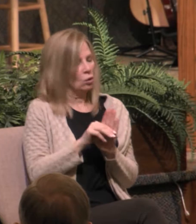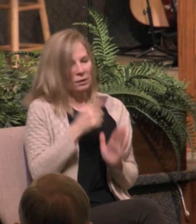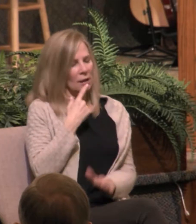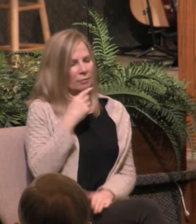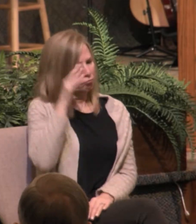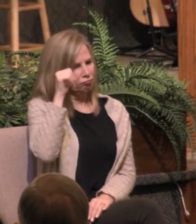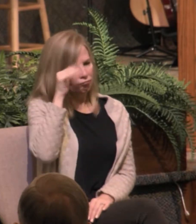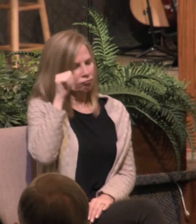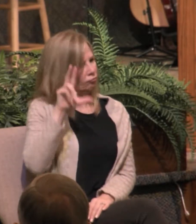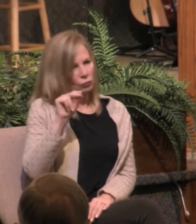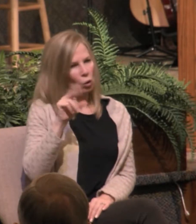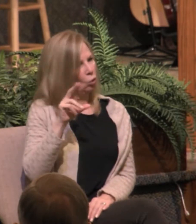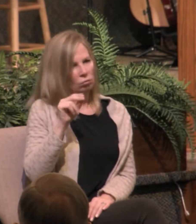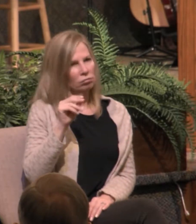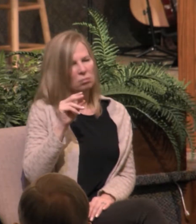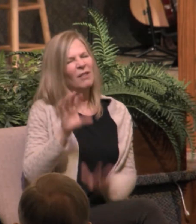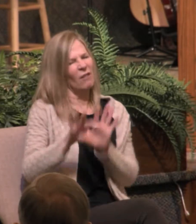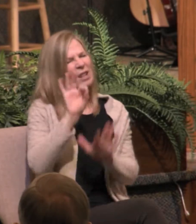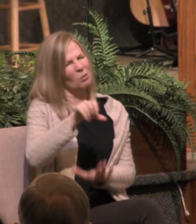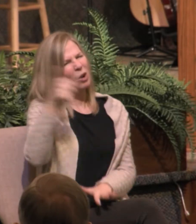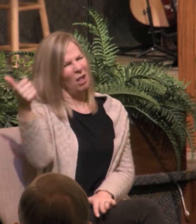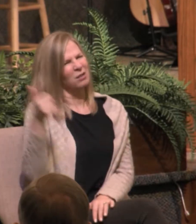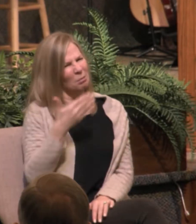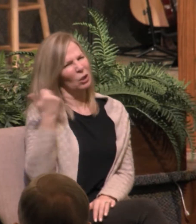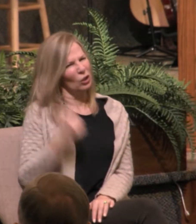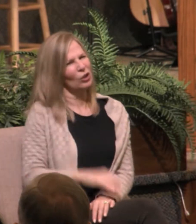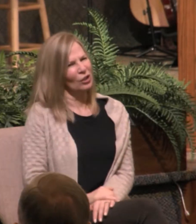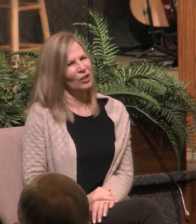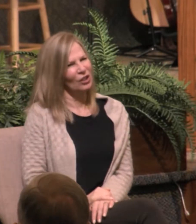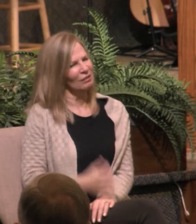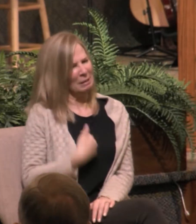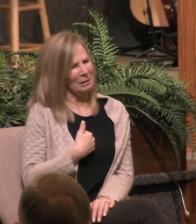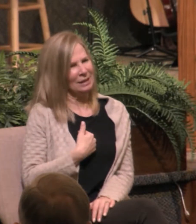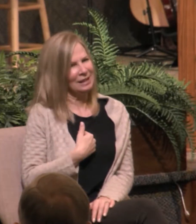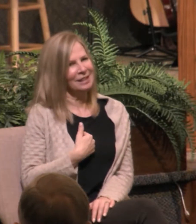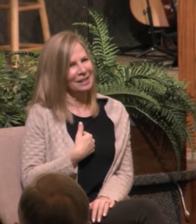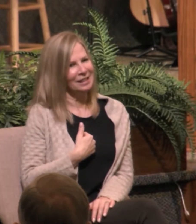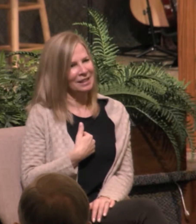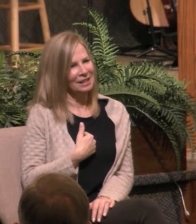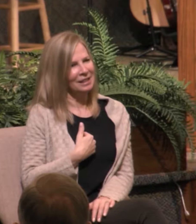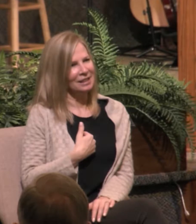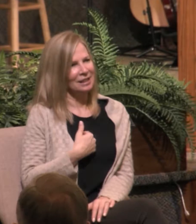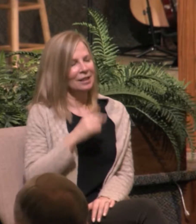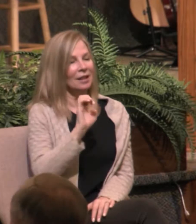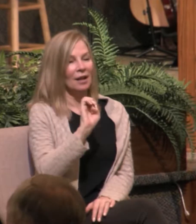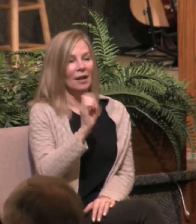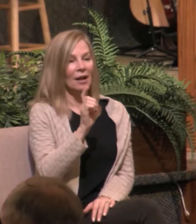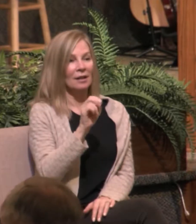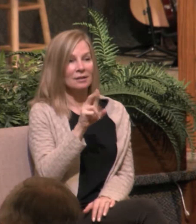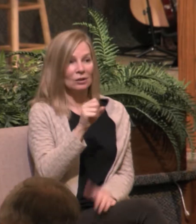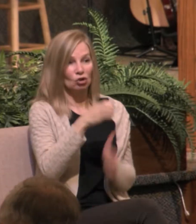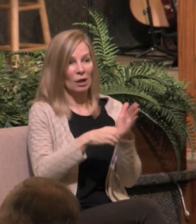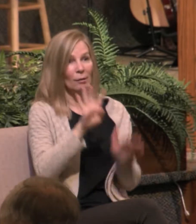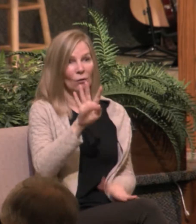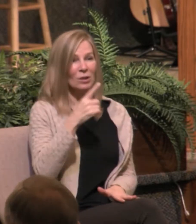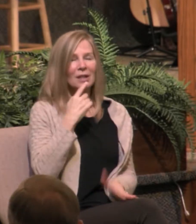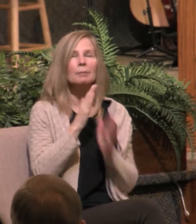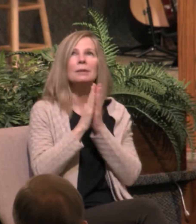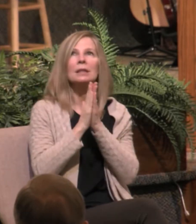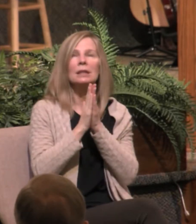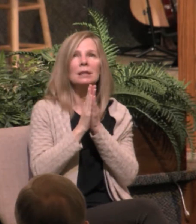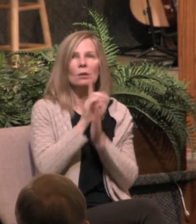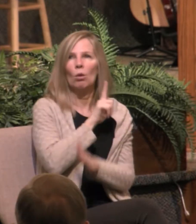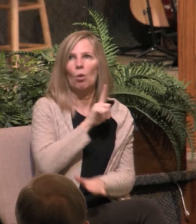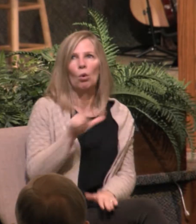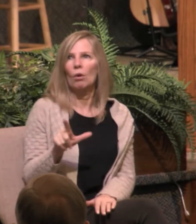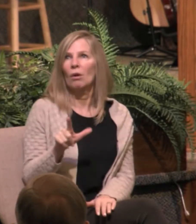said still, well, can you find somebody else? Exodus 4, 13 and 14. But he said, please, Lord, now send